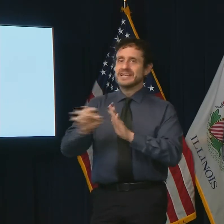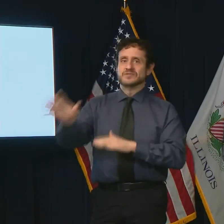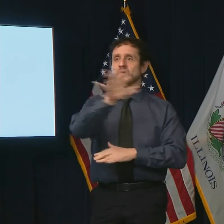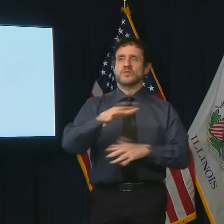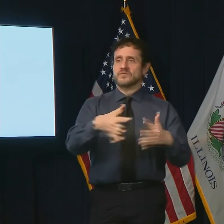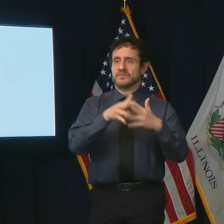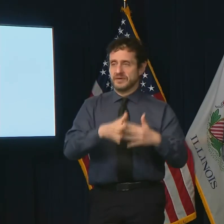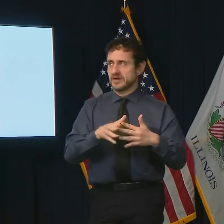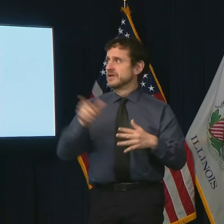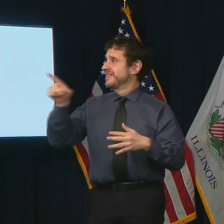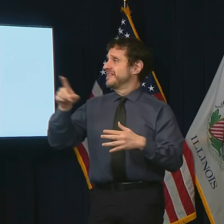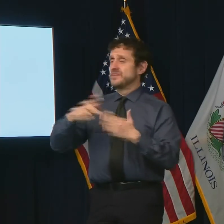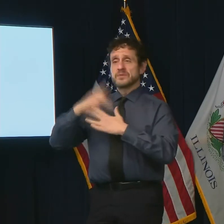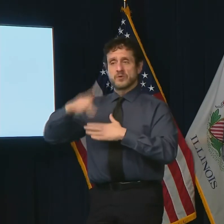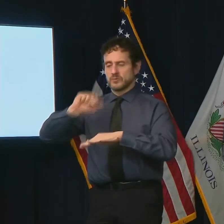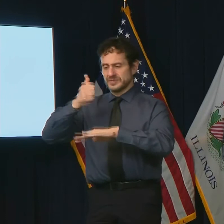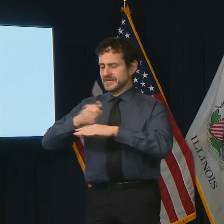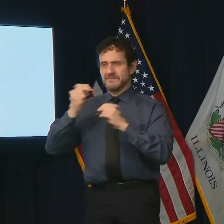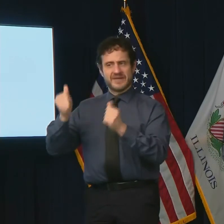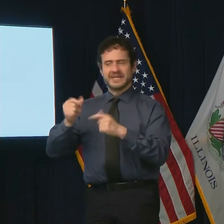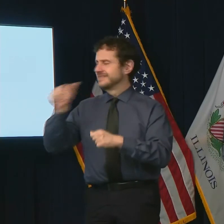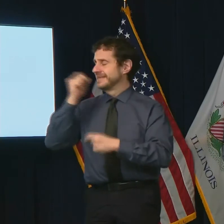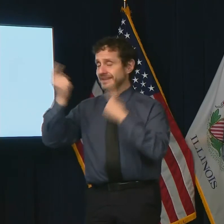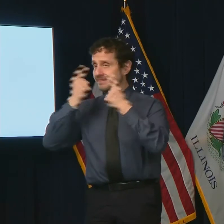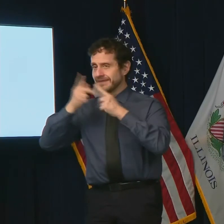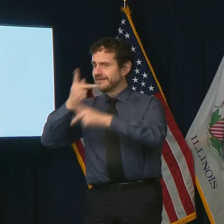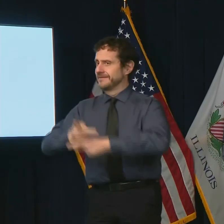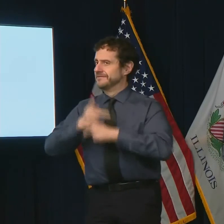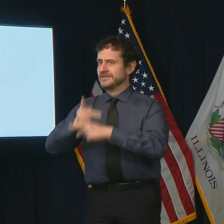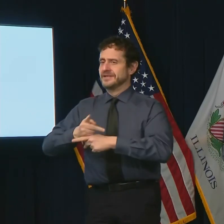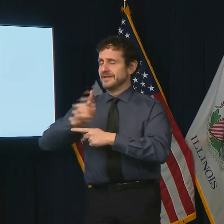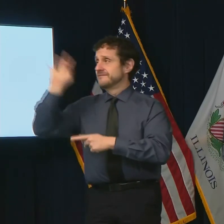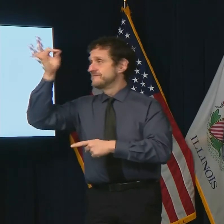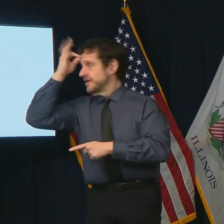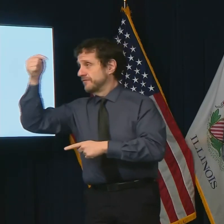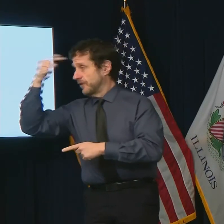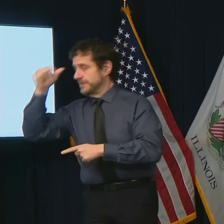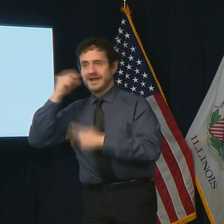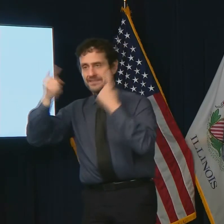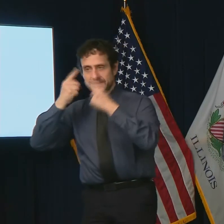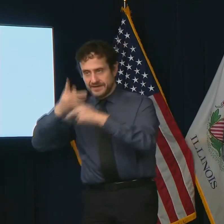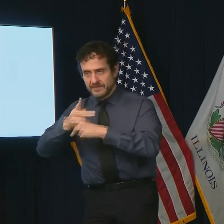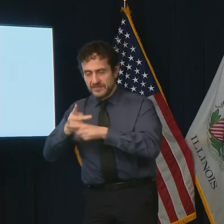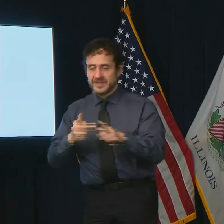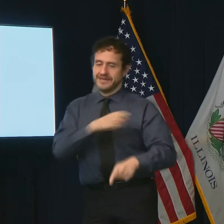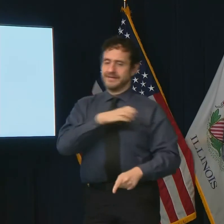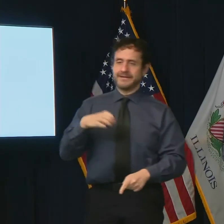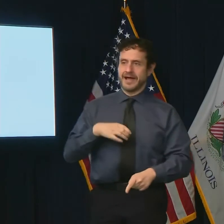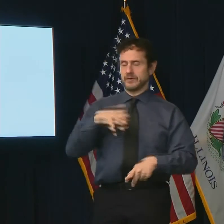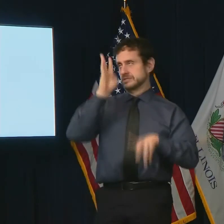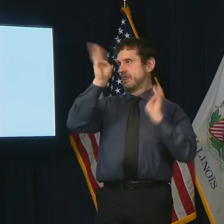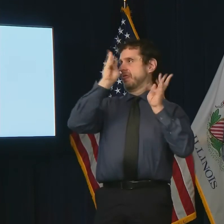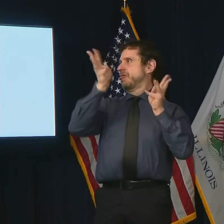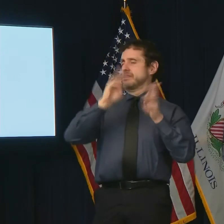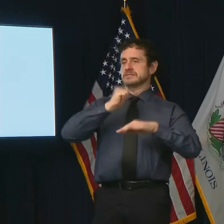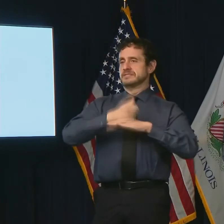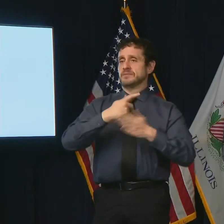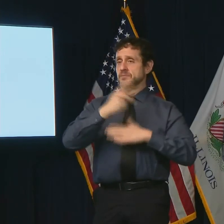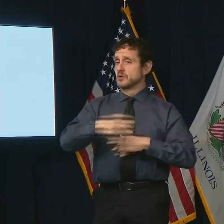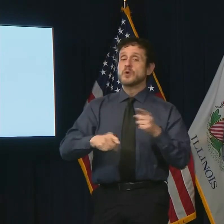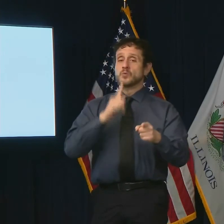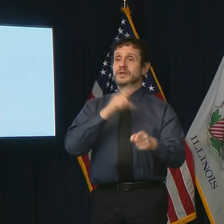created quickly, without a lot of thought, by the federal government, by the Congress. And I do think that only Congress